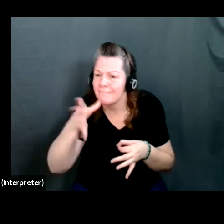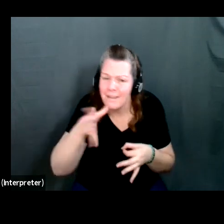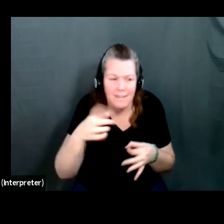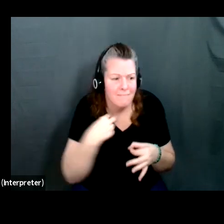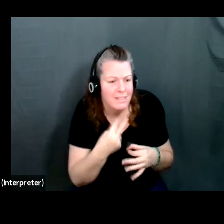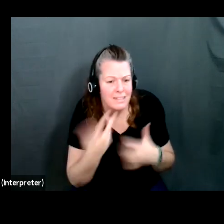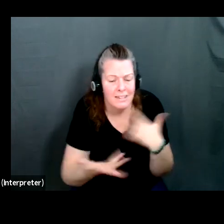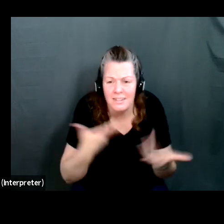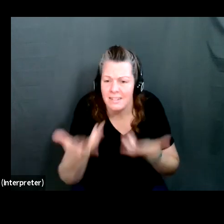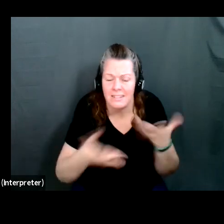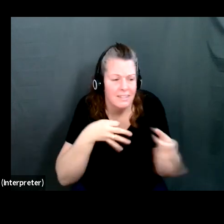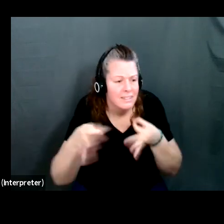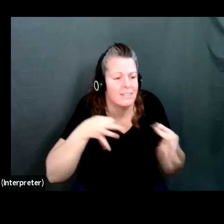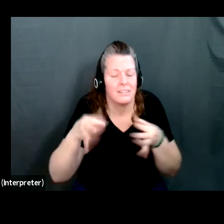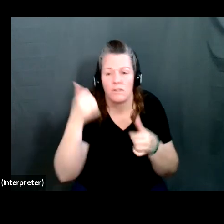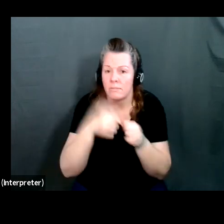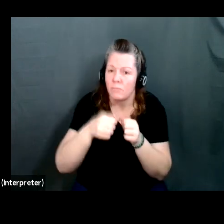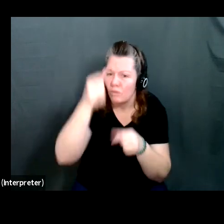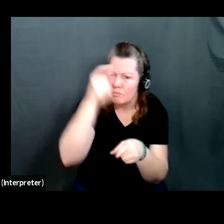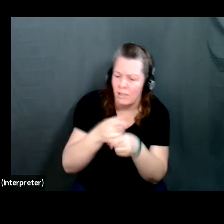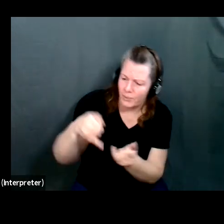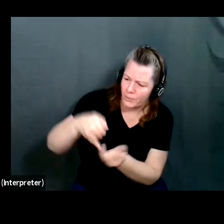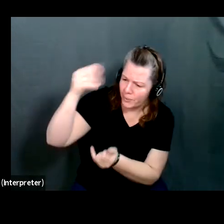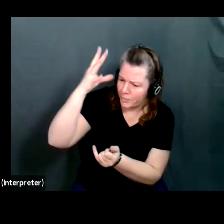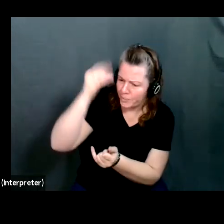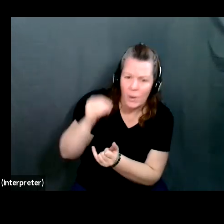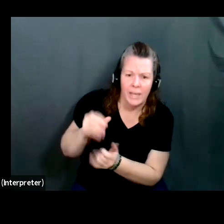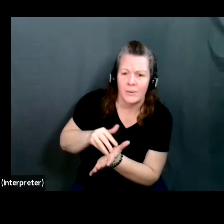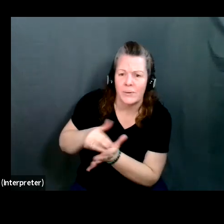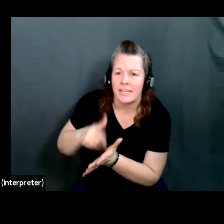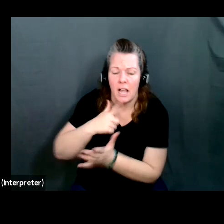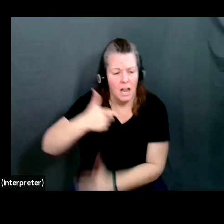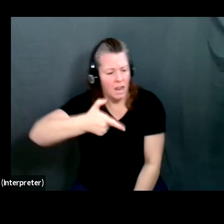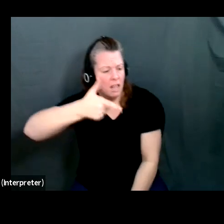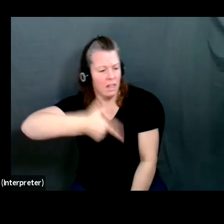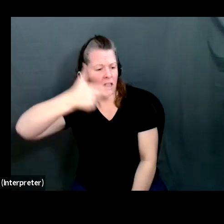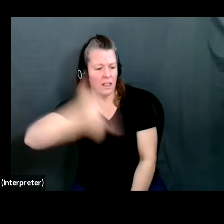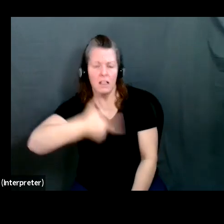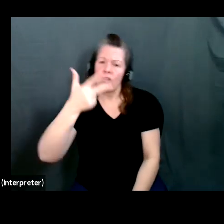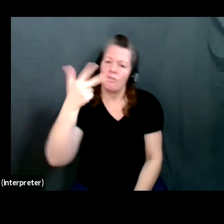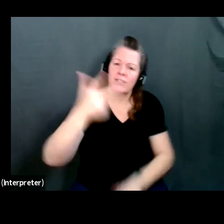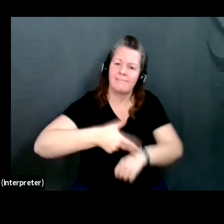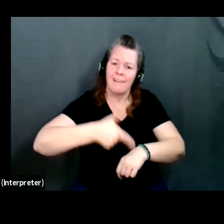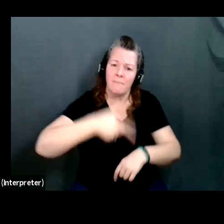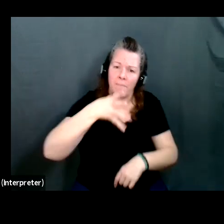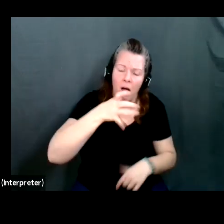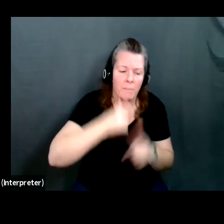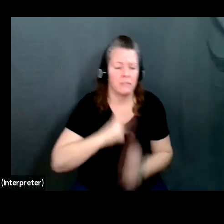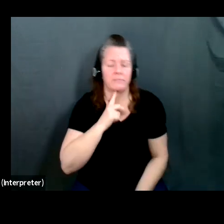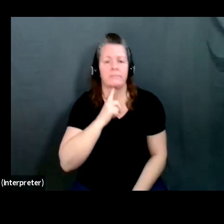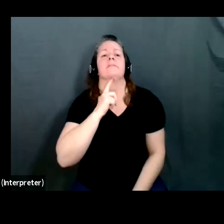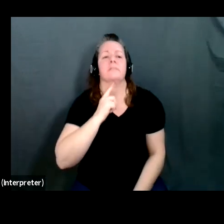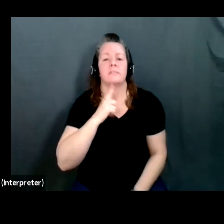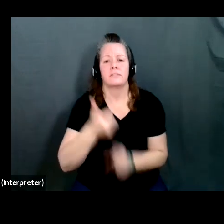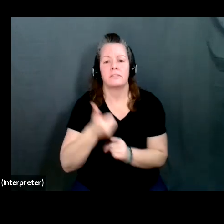voices? Remember her brother, the slim shell of a boy, how he put 3 bullets in her mother, then left himself shot and dead in the river?